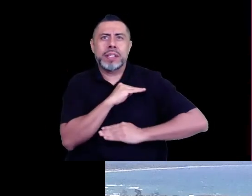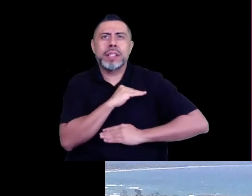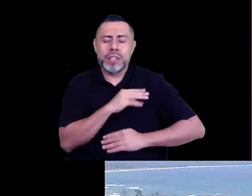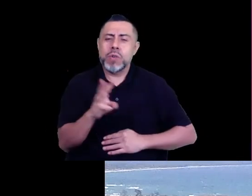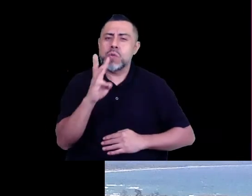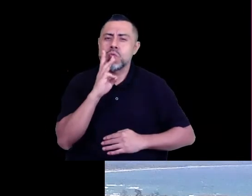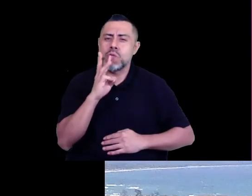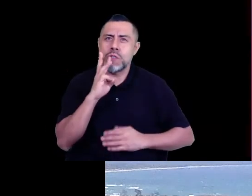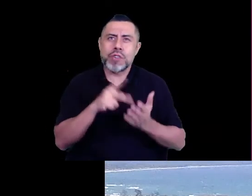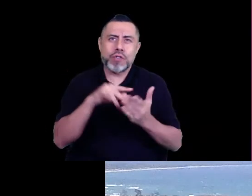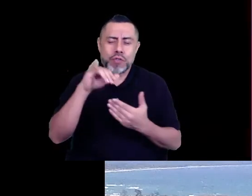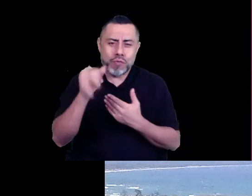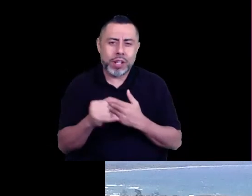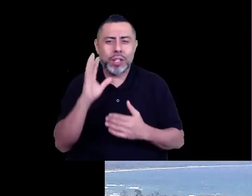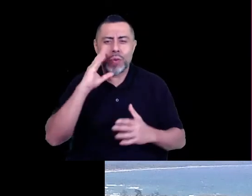who lives here in Santa Fe,